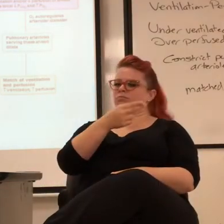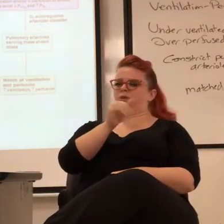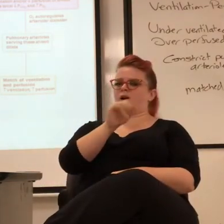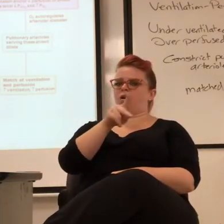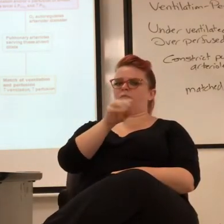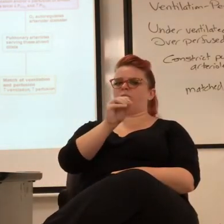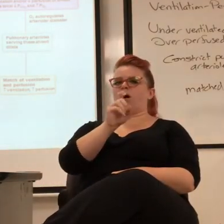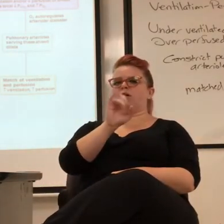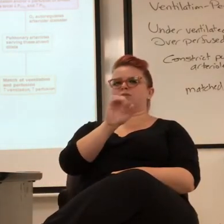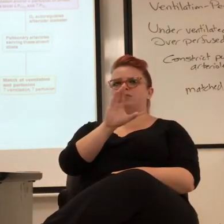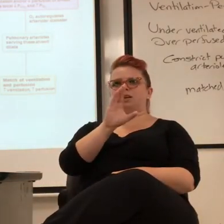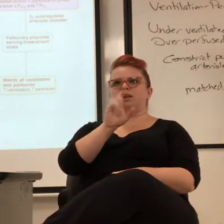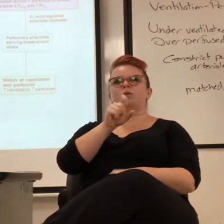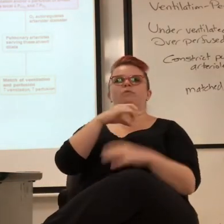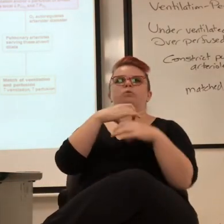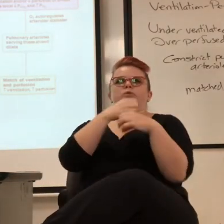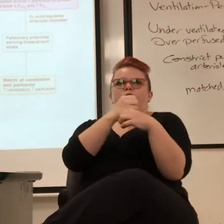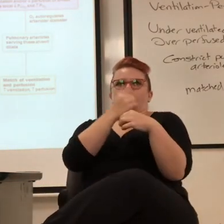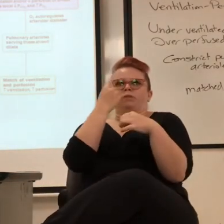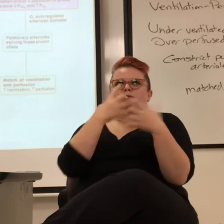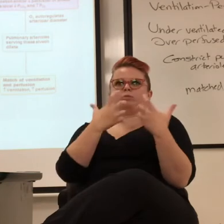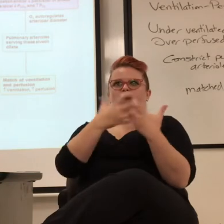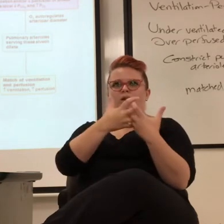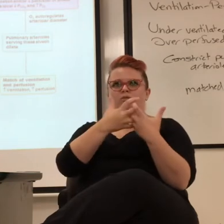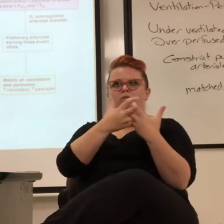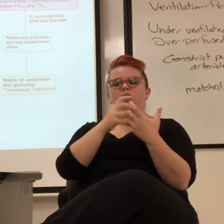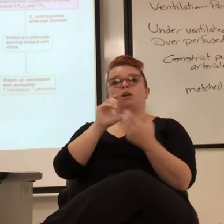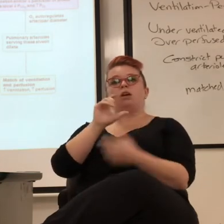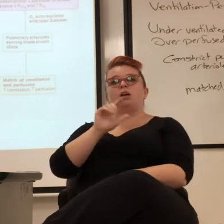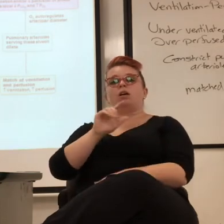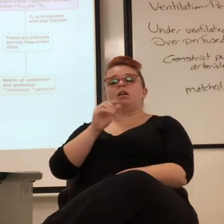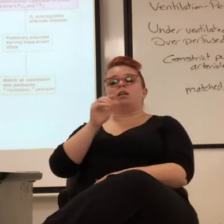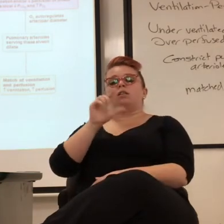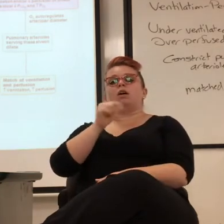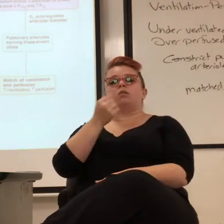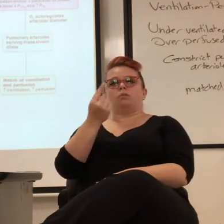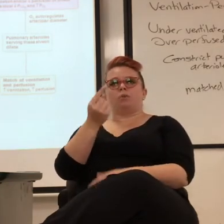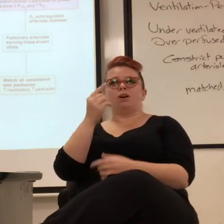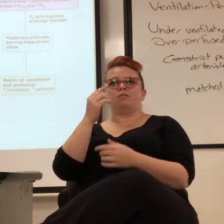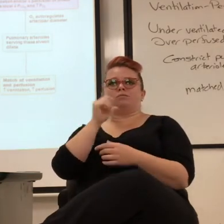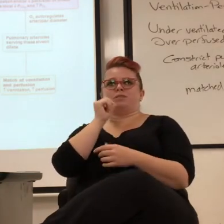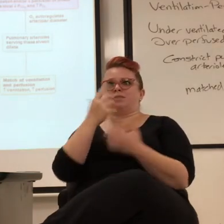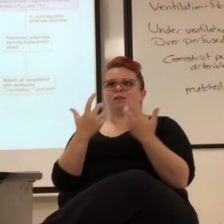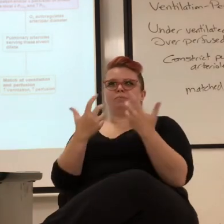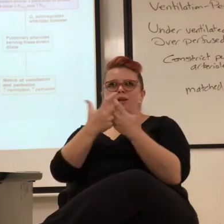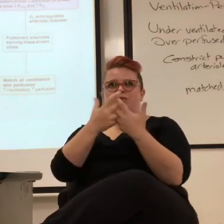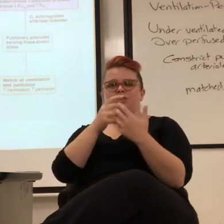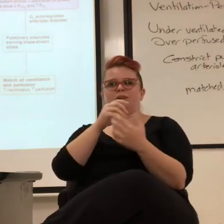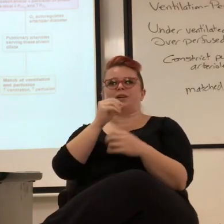to match it. So the other one is a mismatch. It's overventilated, underperfused.